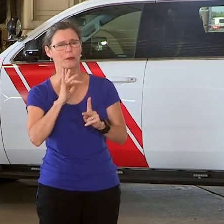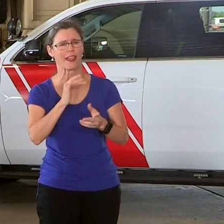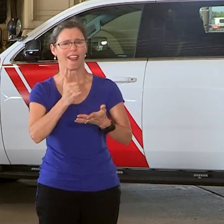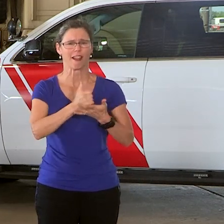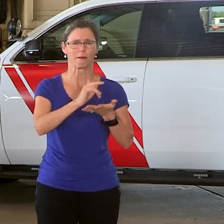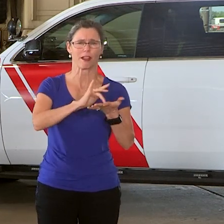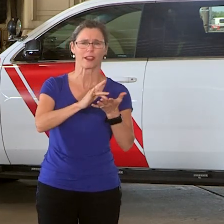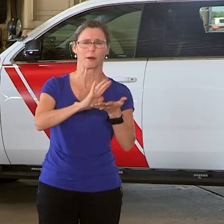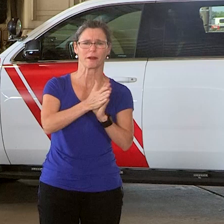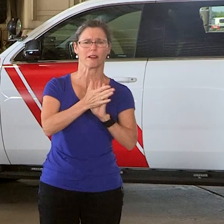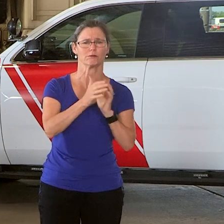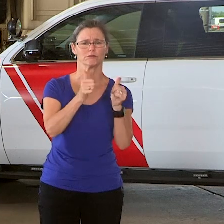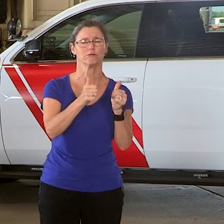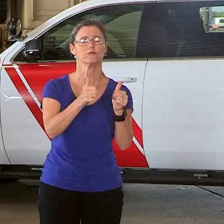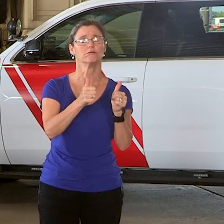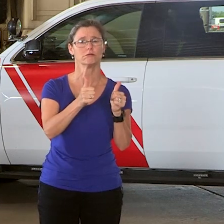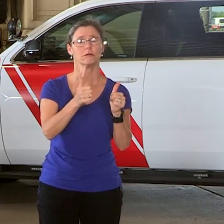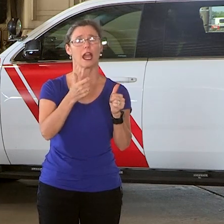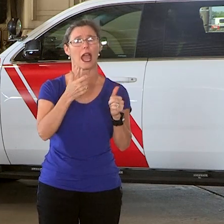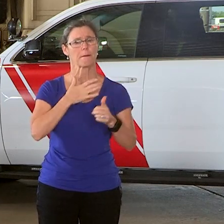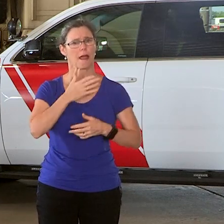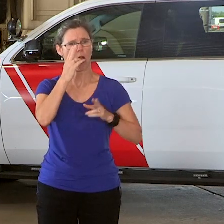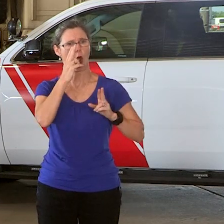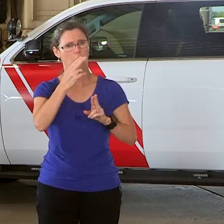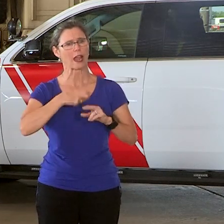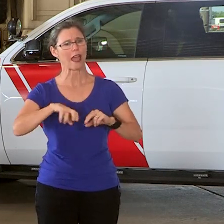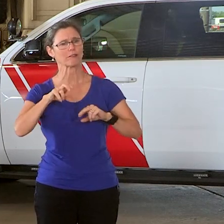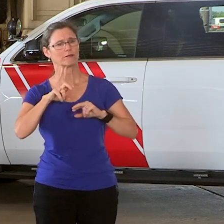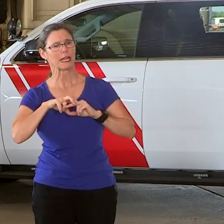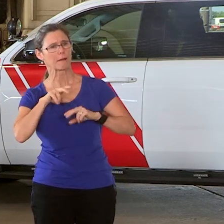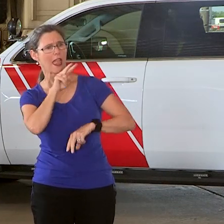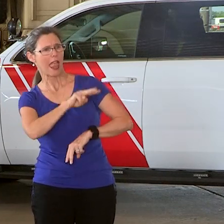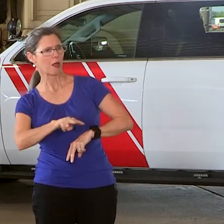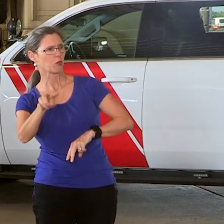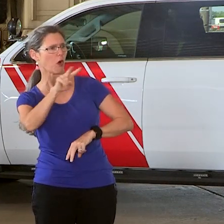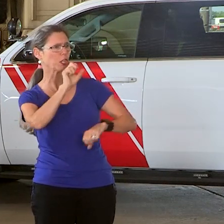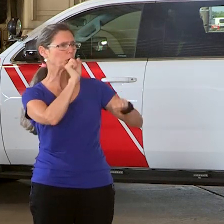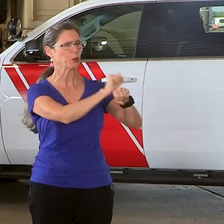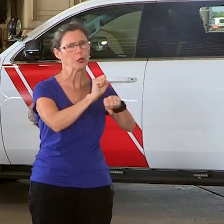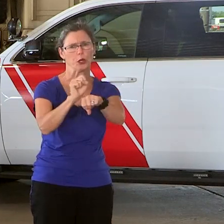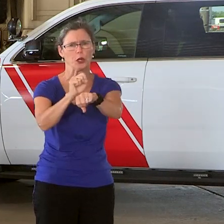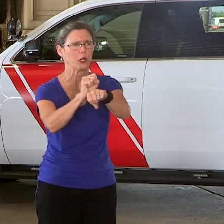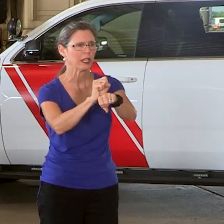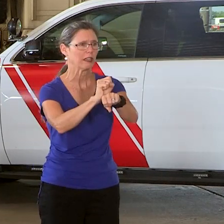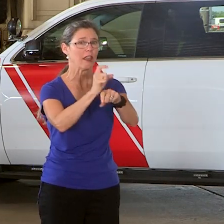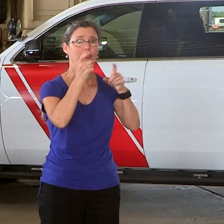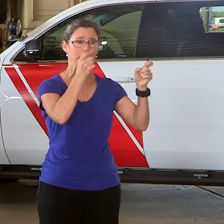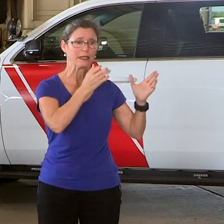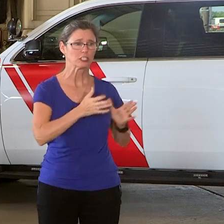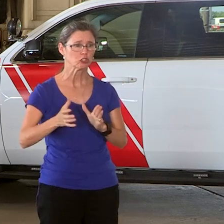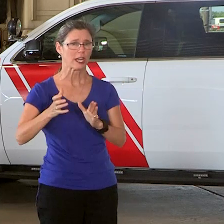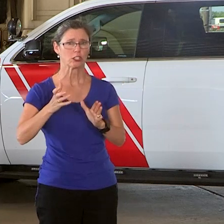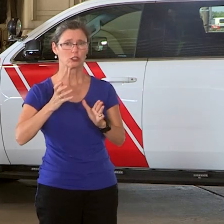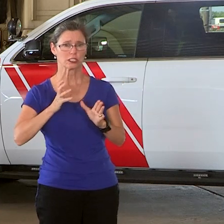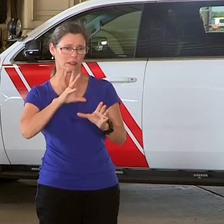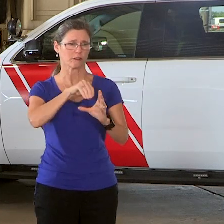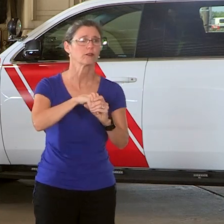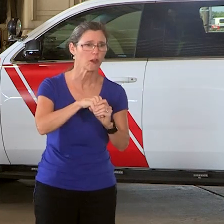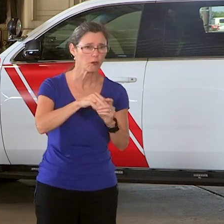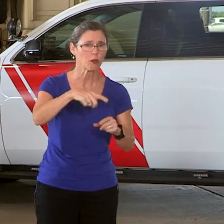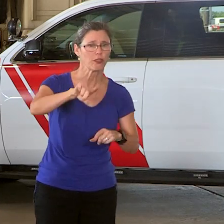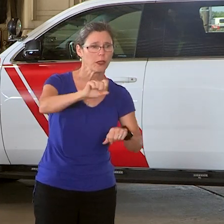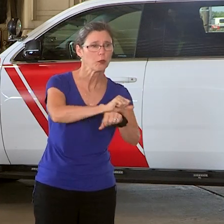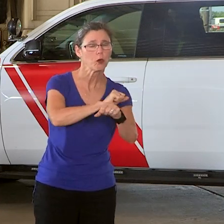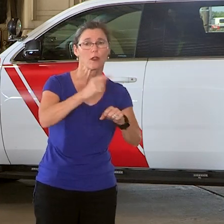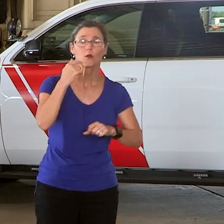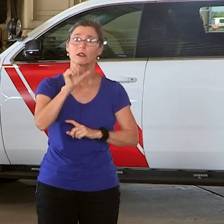sit and watch the frontline staff and the administrators from all the hospitals come together to serve Southwest Louisiana in